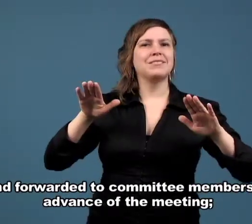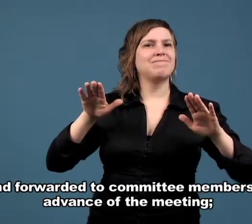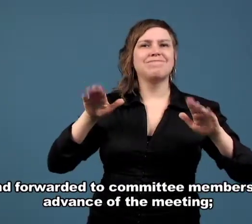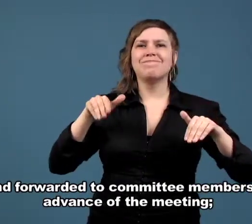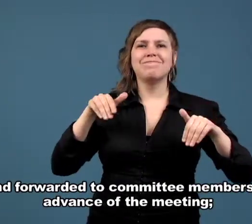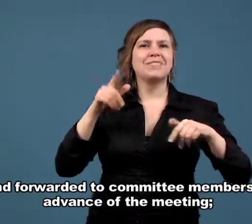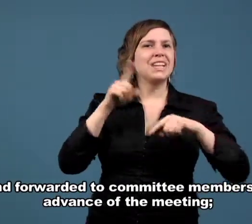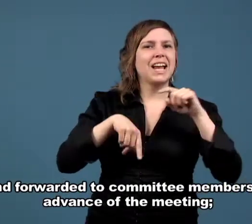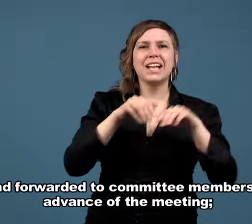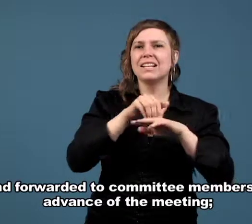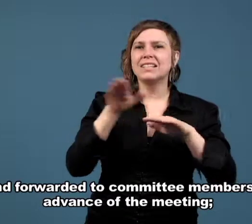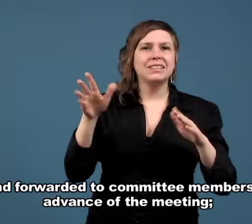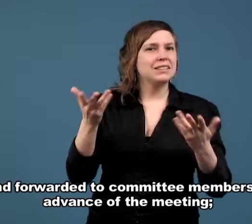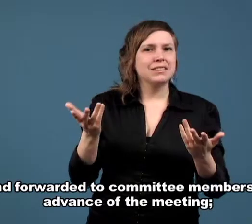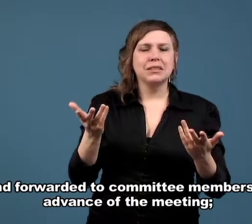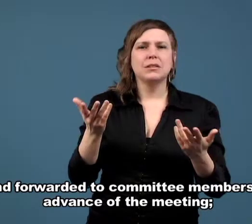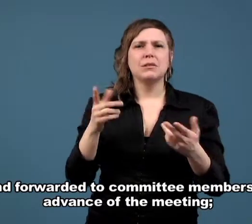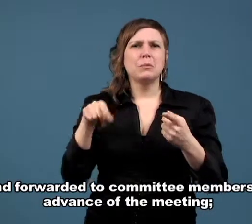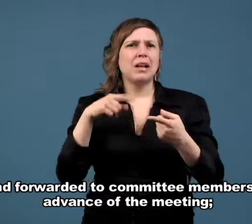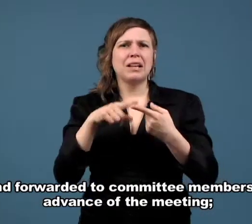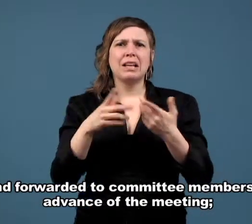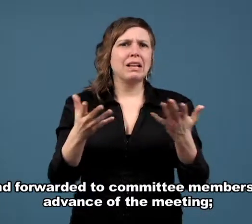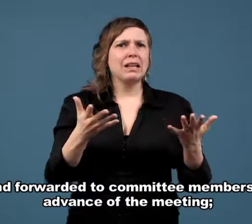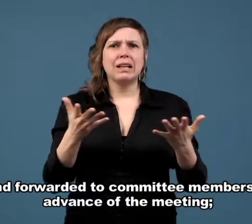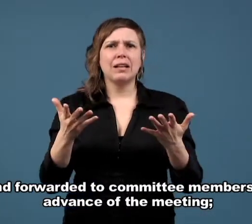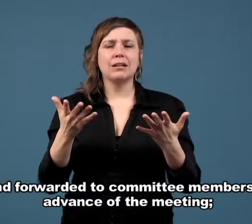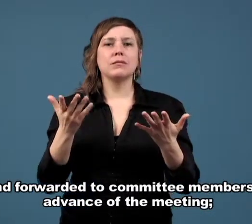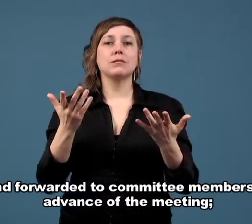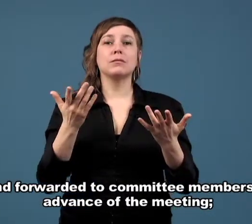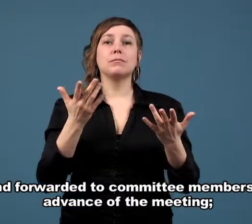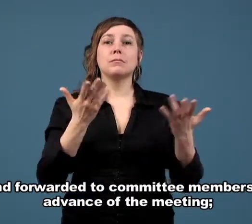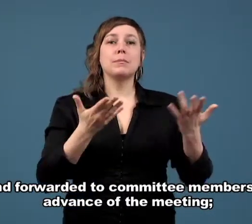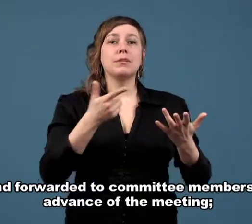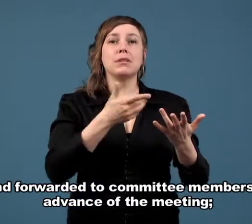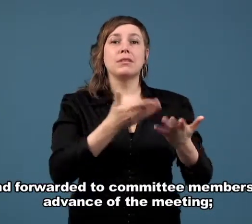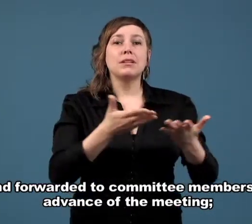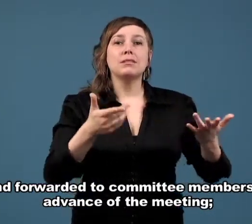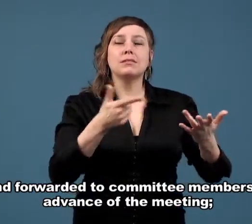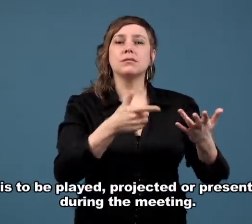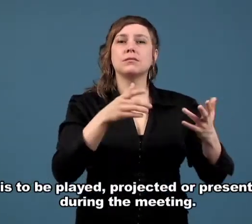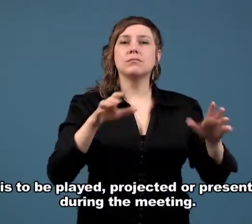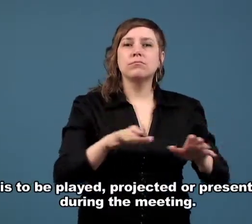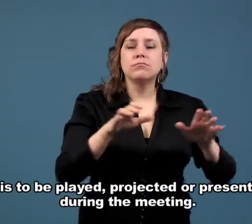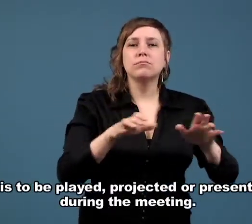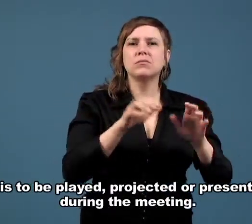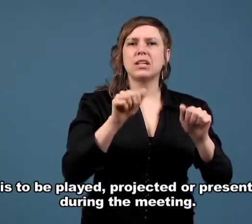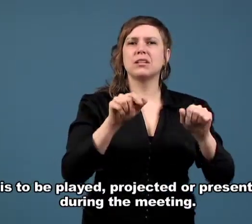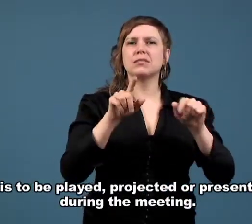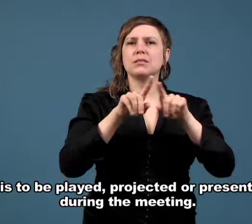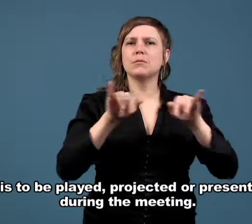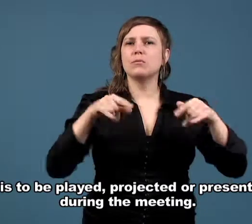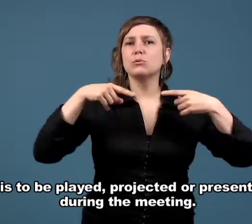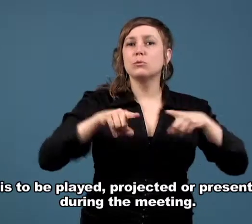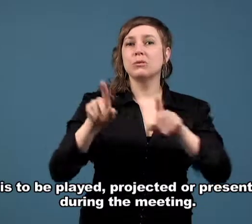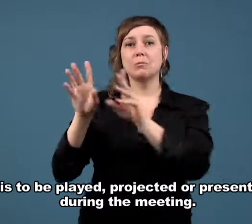reproduced and forwarded to committee members in advance of the meeting. It is to be played, projected,